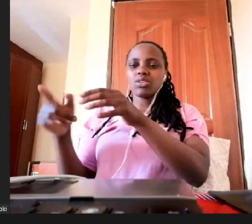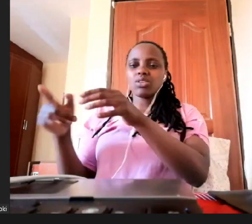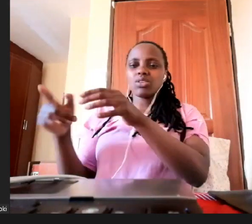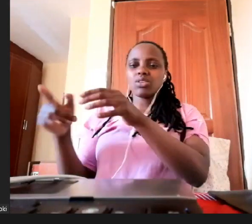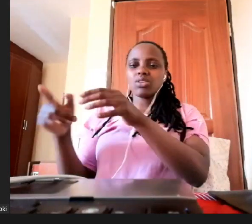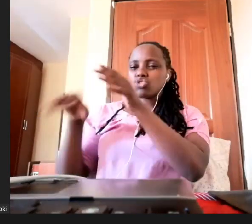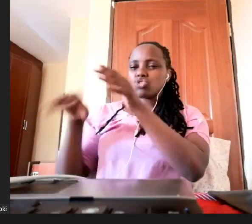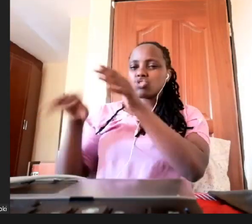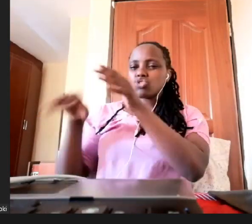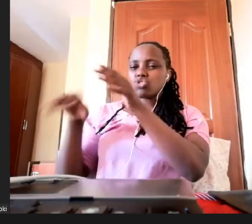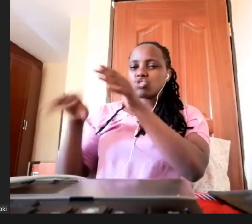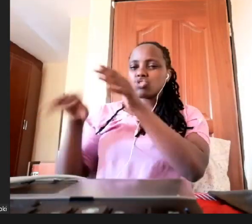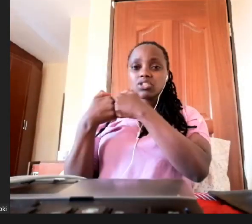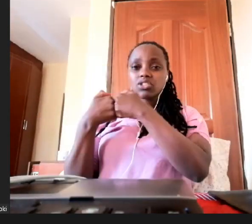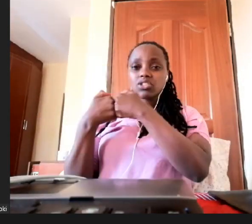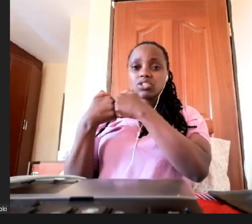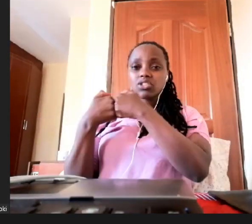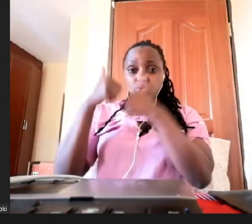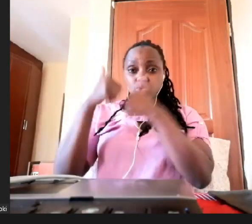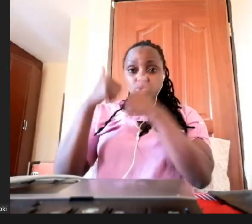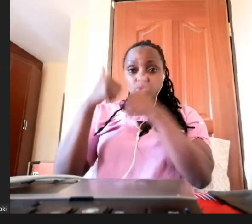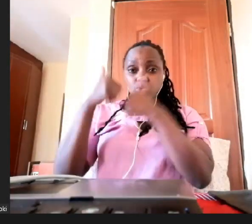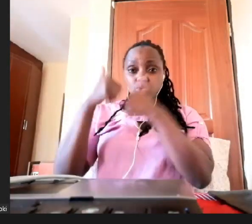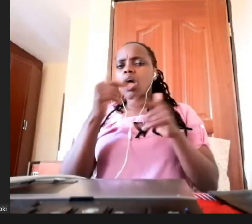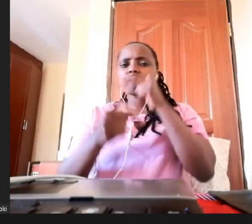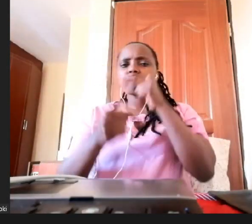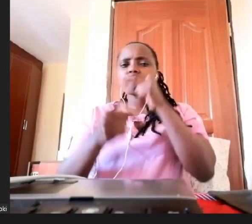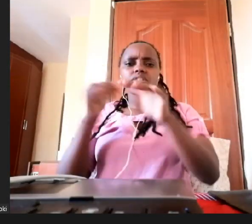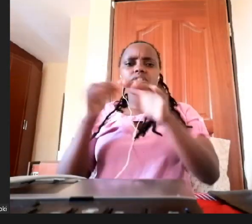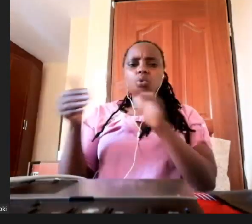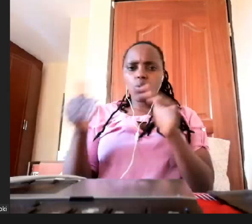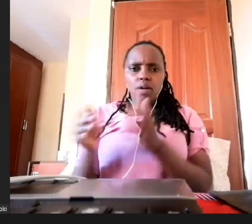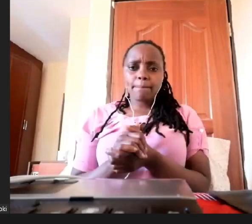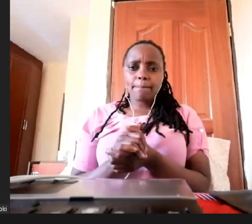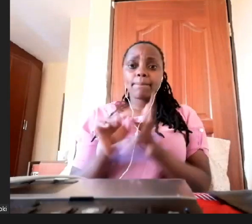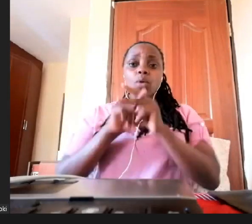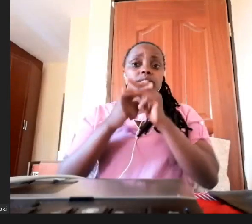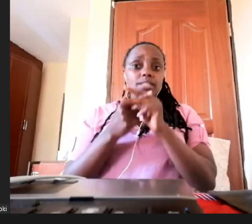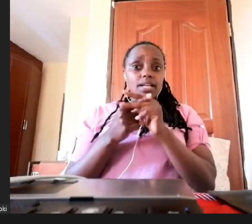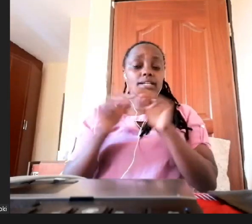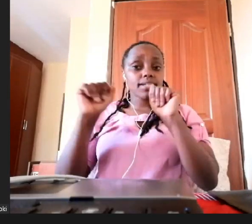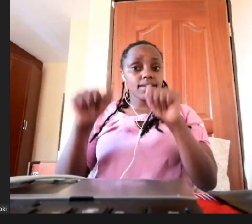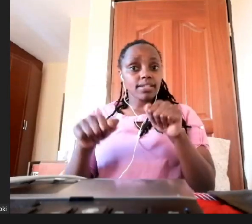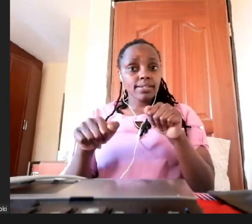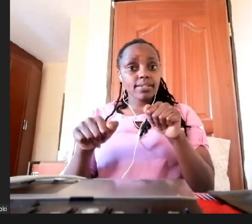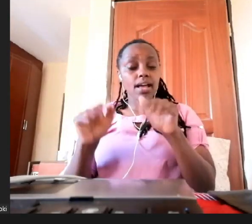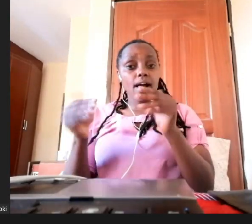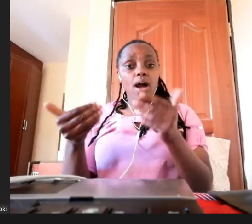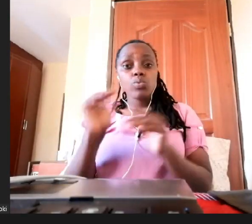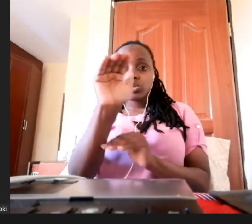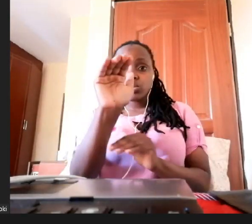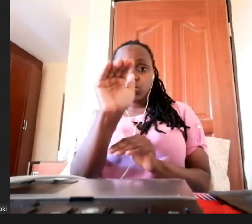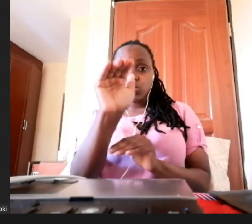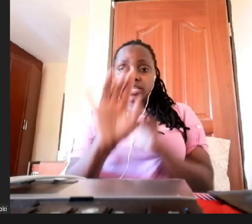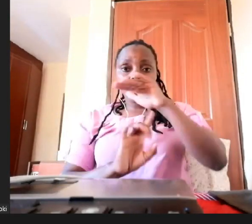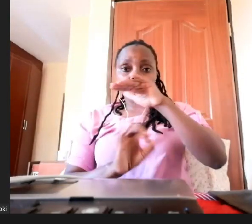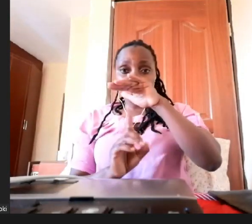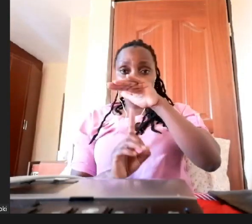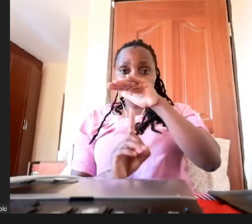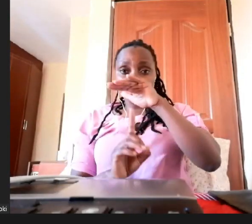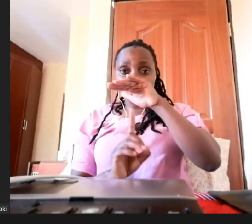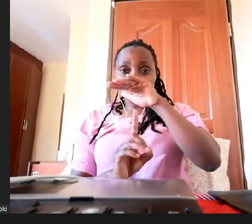challenges. So then how was the process? We started, of course, with requesting the Ministry